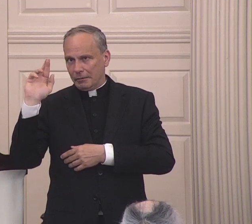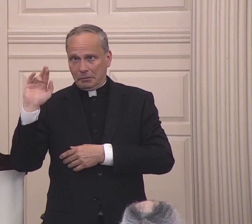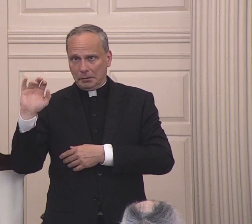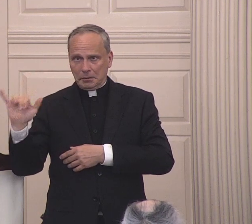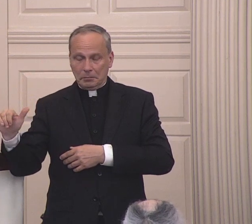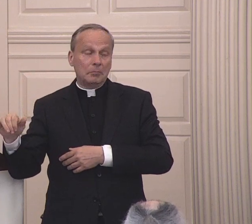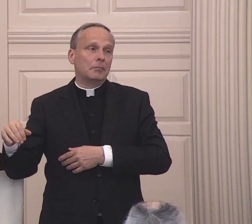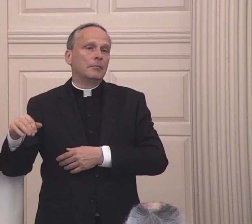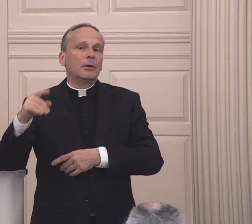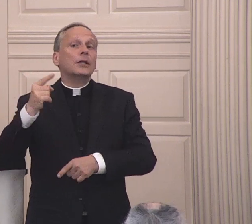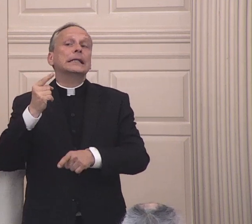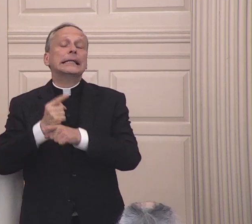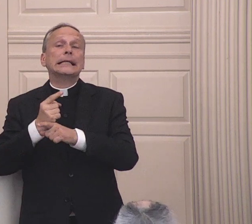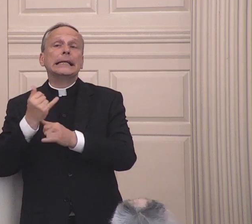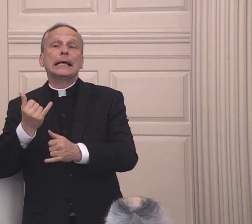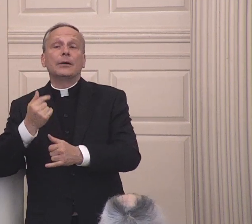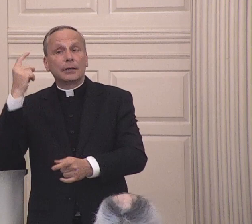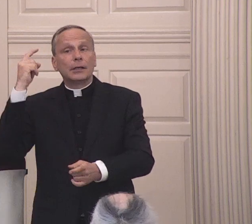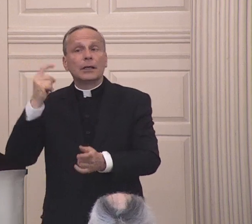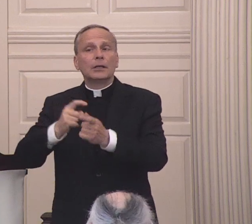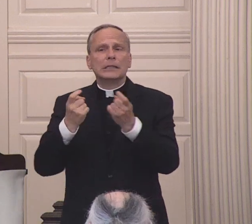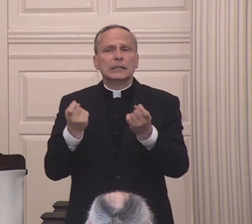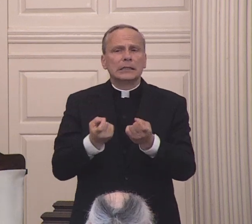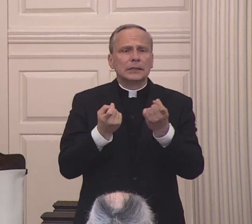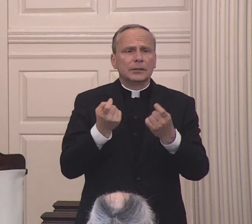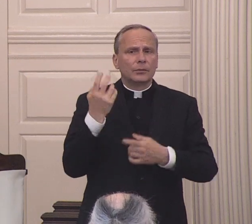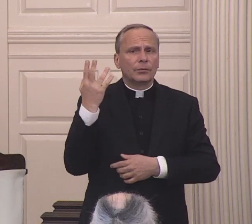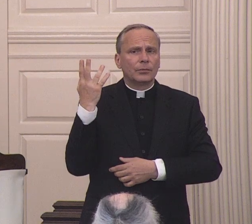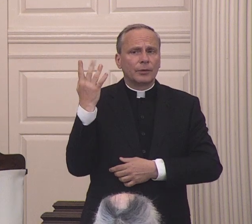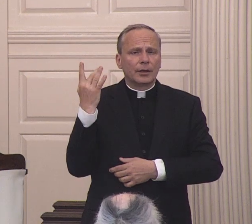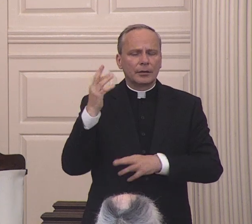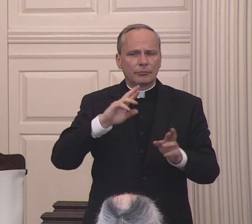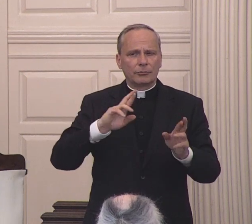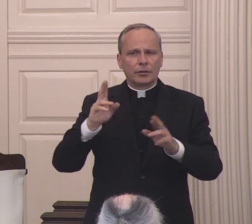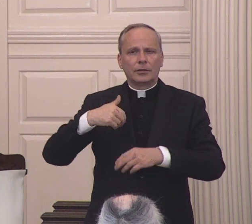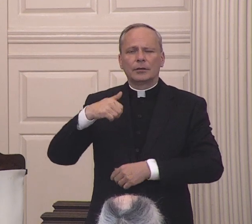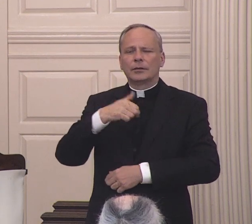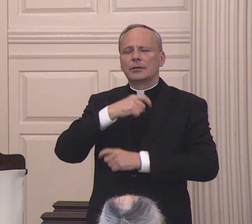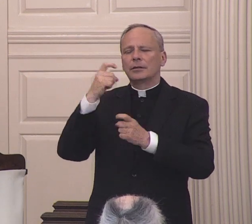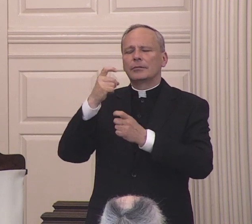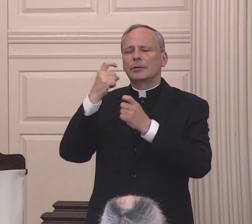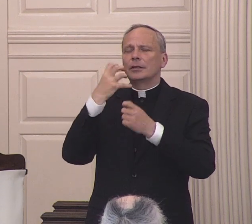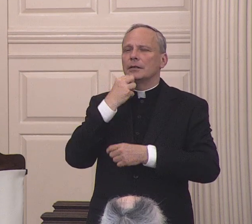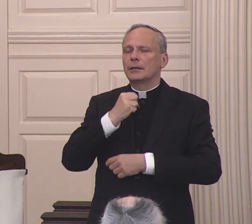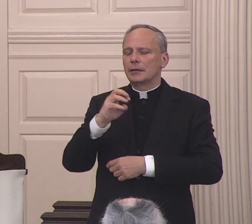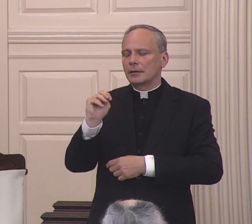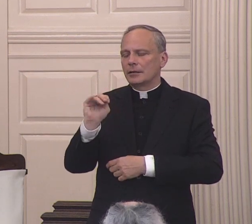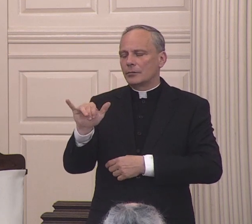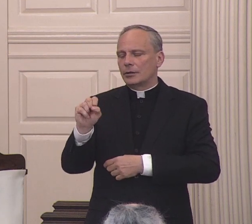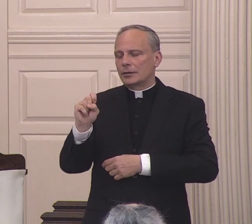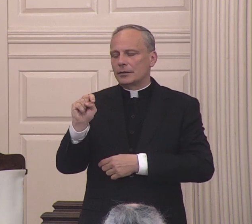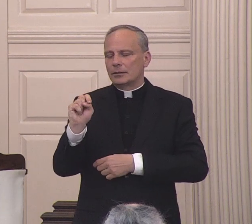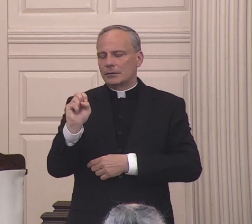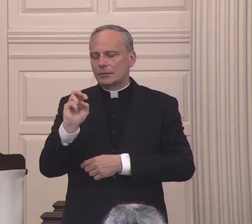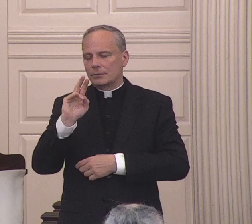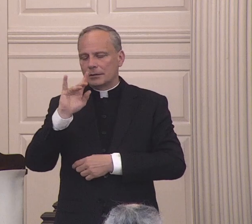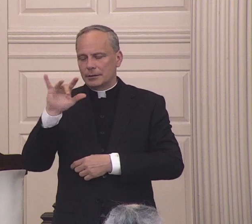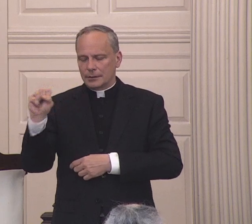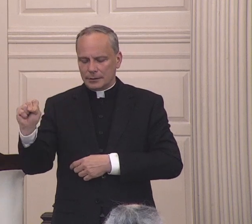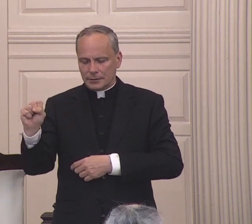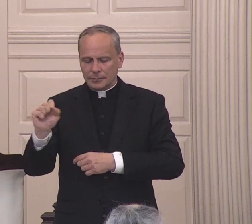Brothers and sisters, let us acknowledge our sins and so prepare ourselves to celebrate the sacred mysteries.